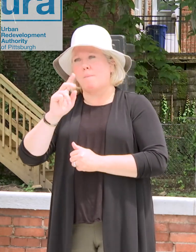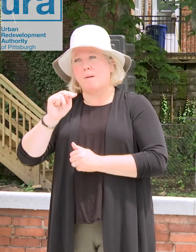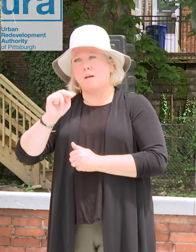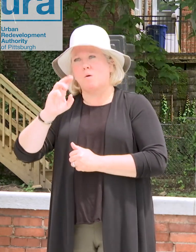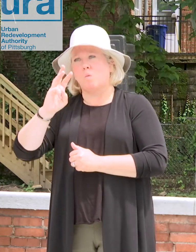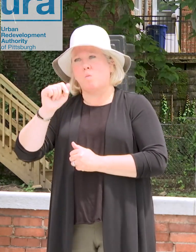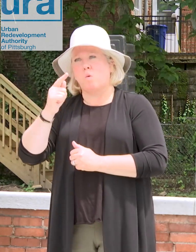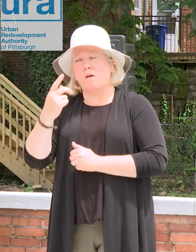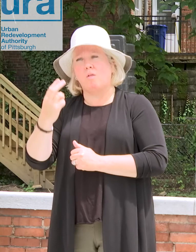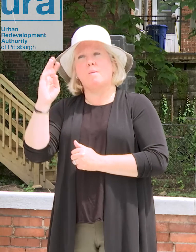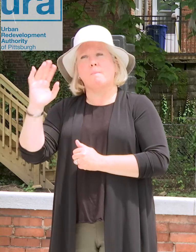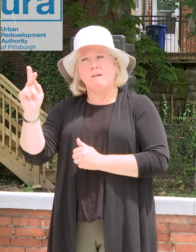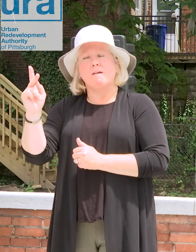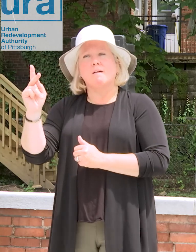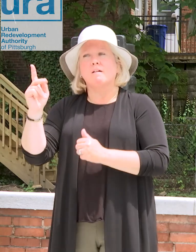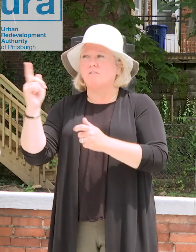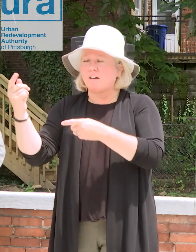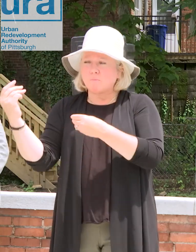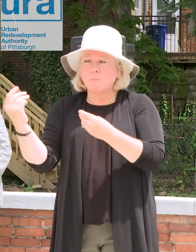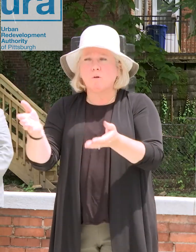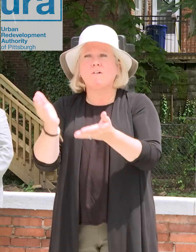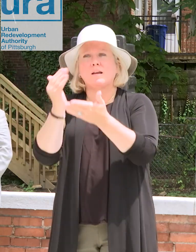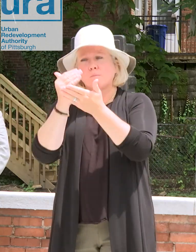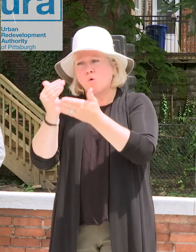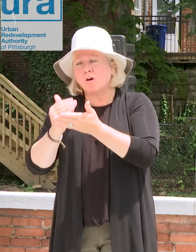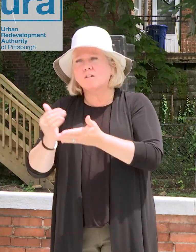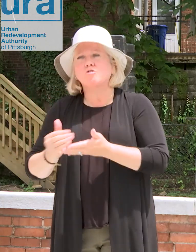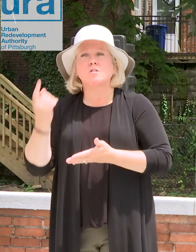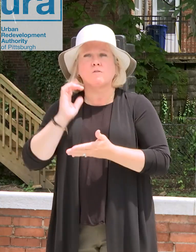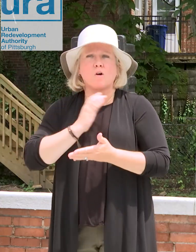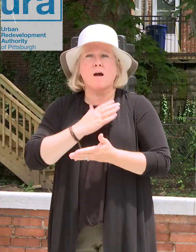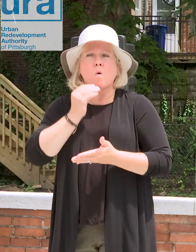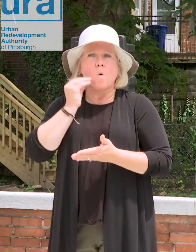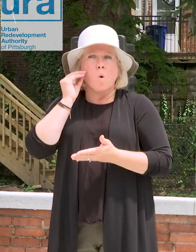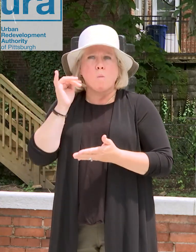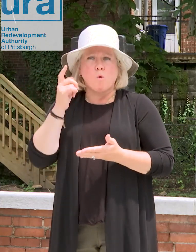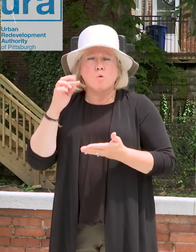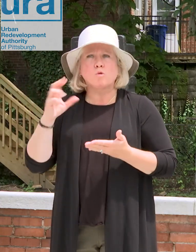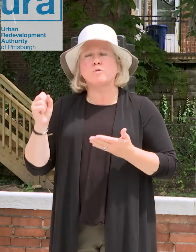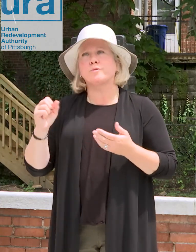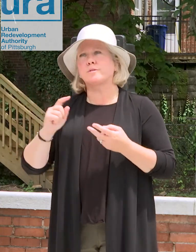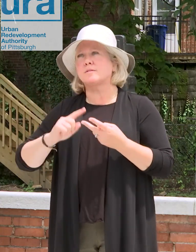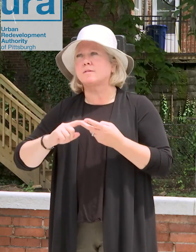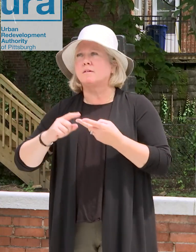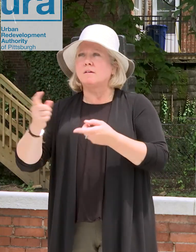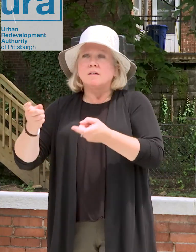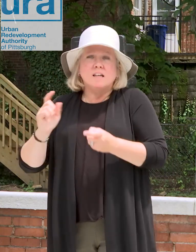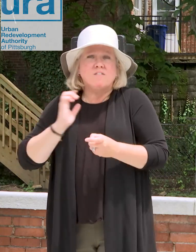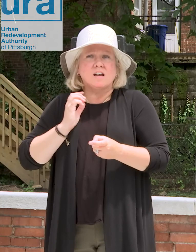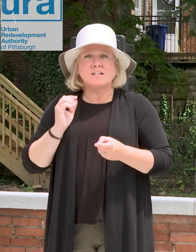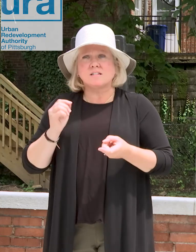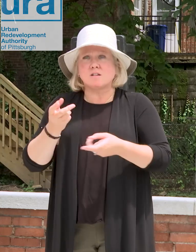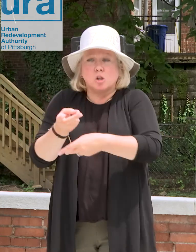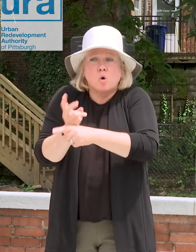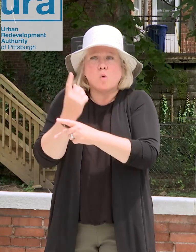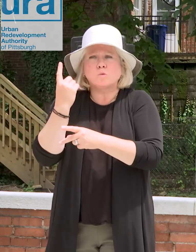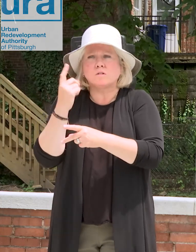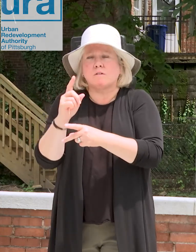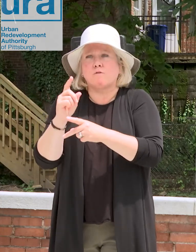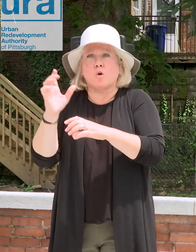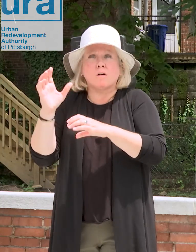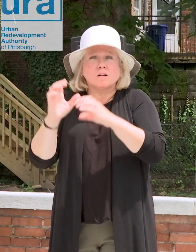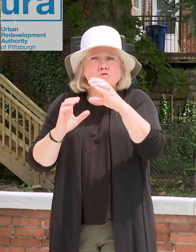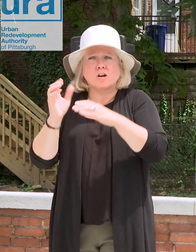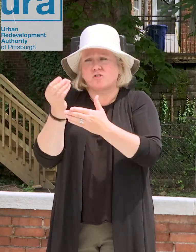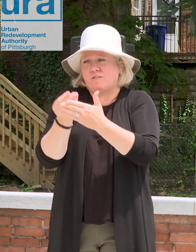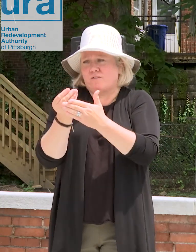also to provide mortgages for our homeowners, as well as take a risk with us with providing construction financing. And so for those partners, we say thank